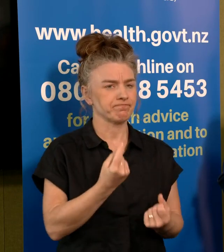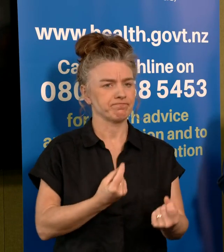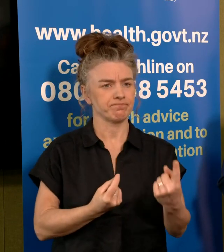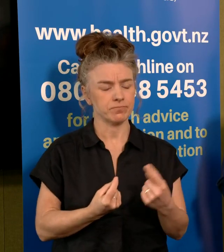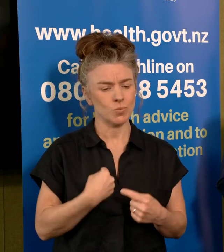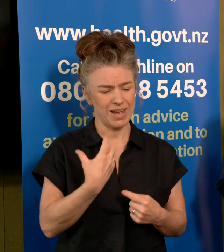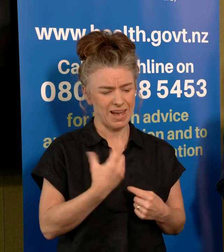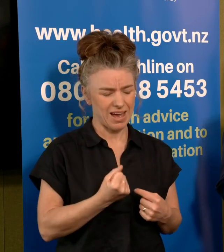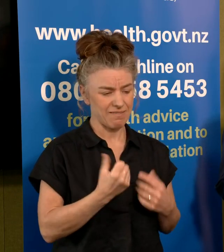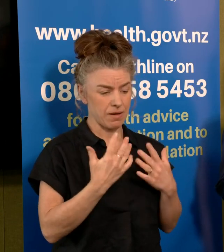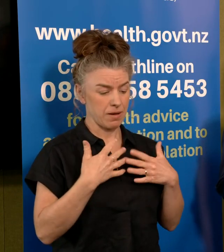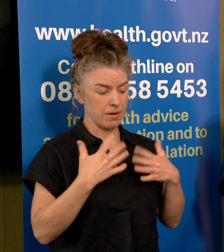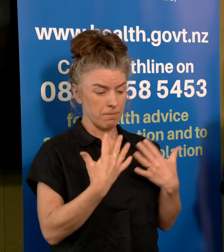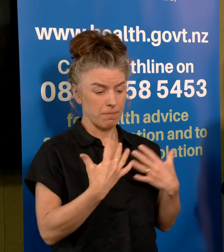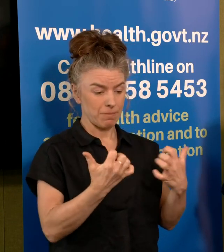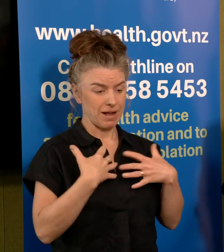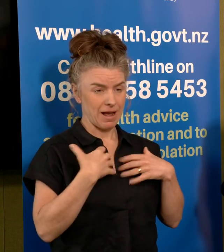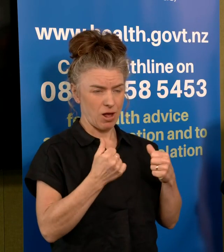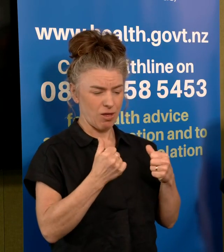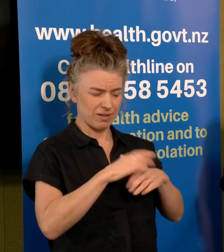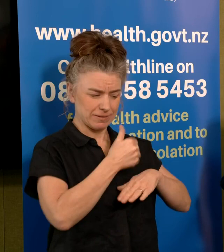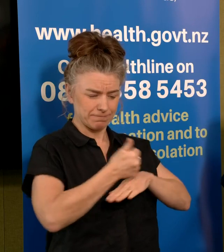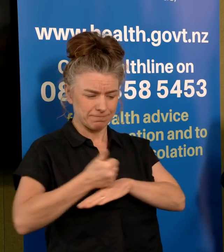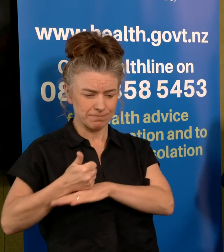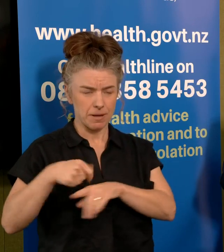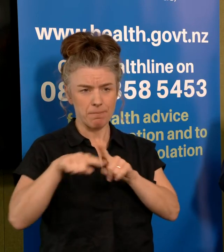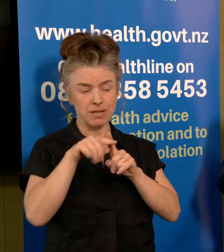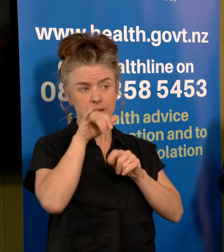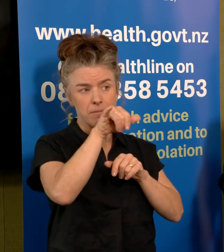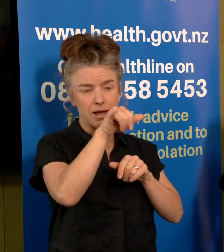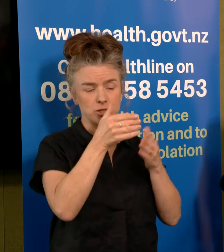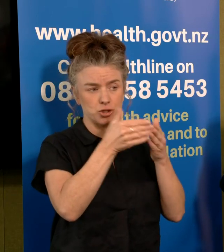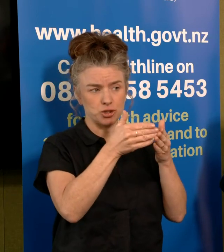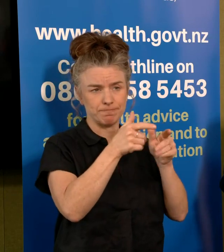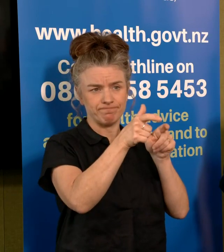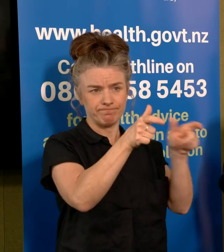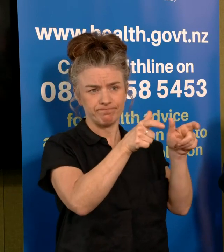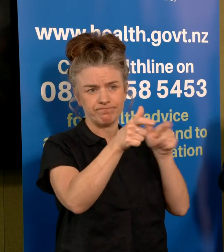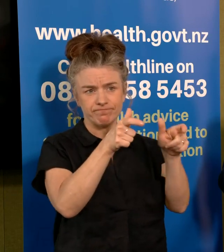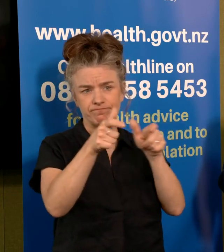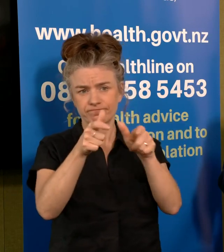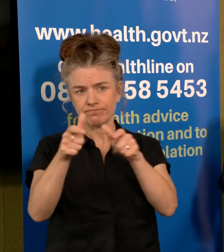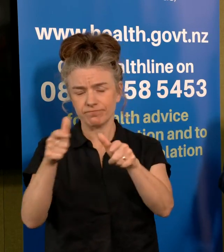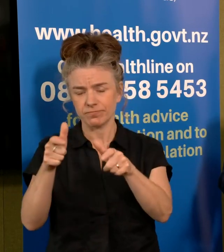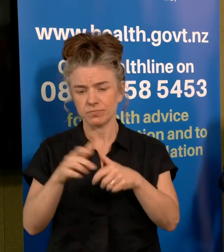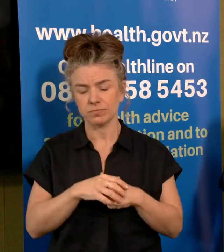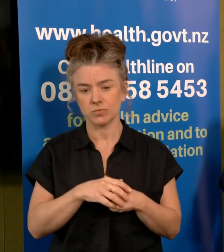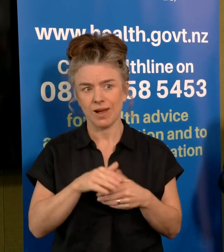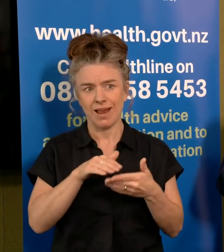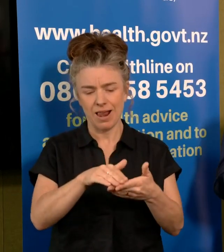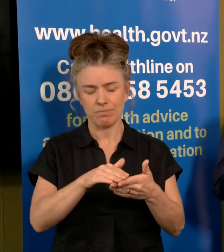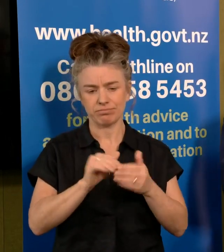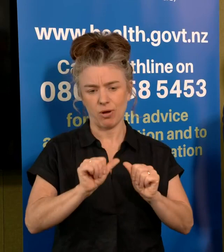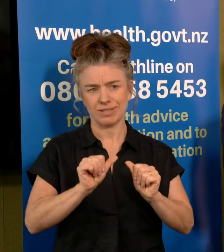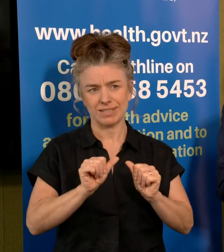measures and border measures in place that will improve our chances, not just of preventing cases coming in, but of identifying